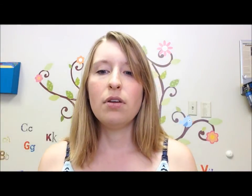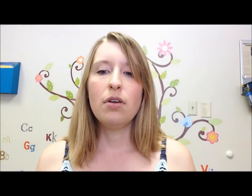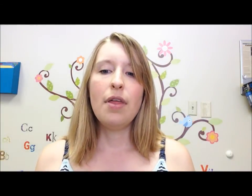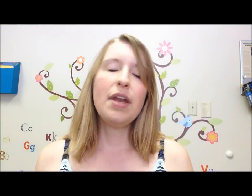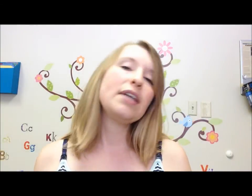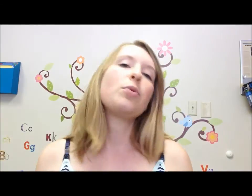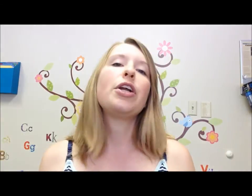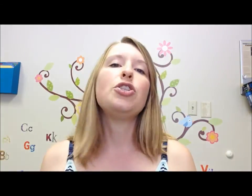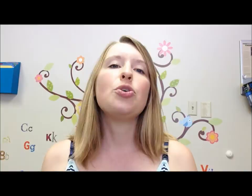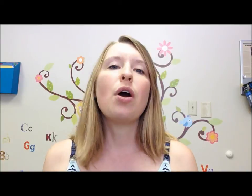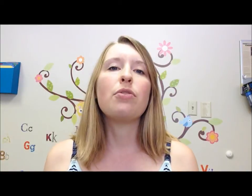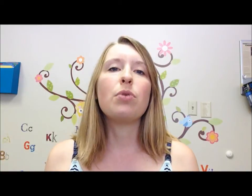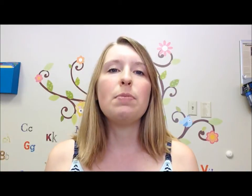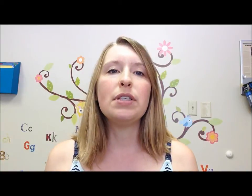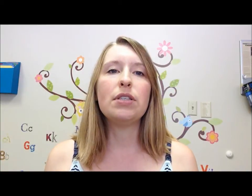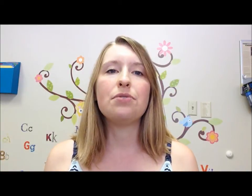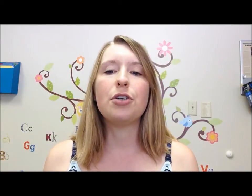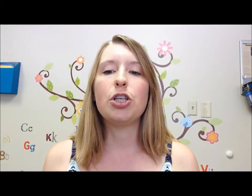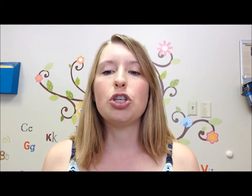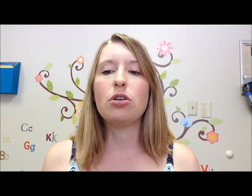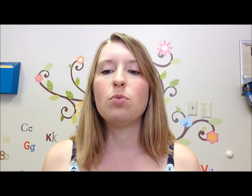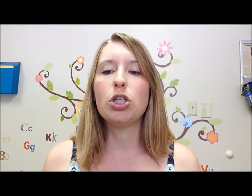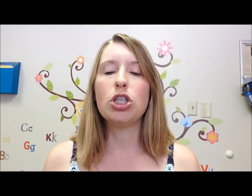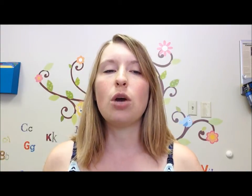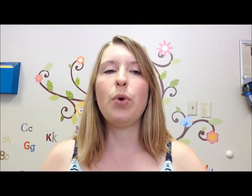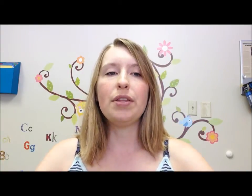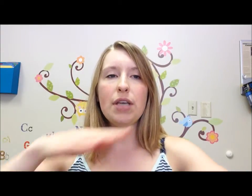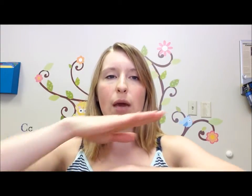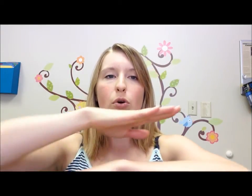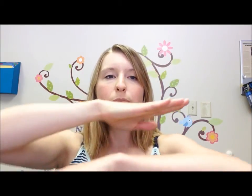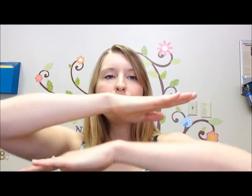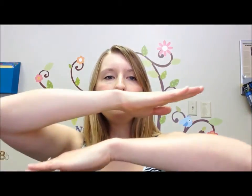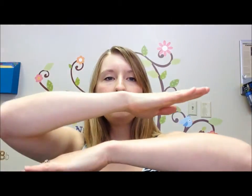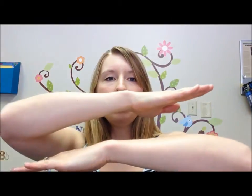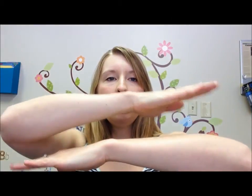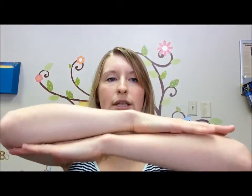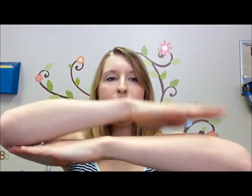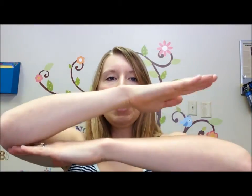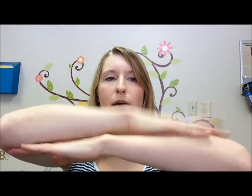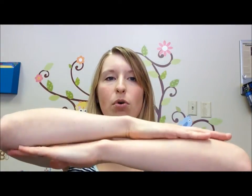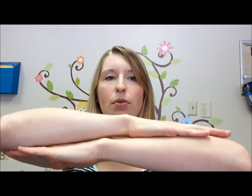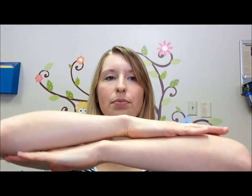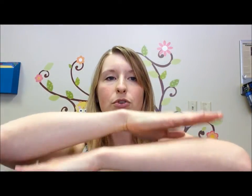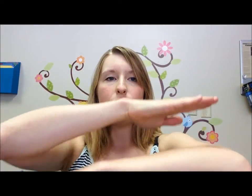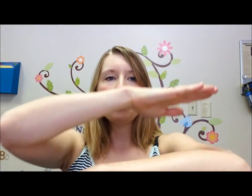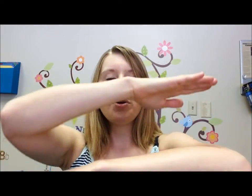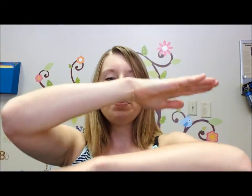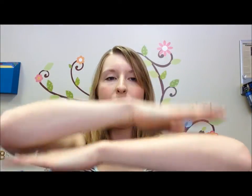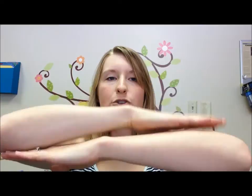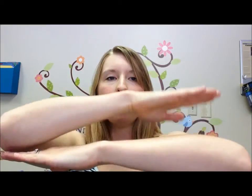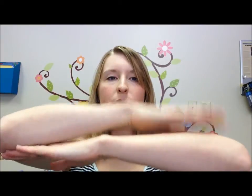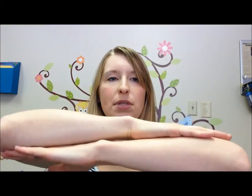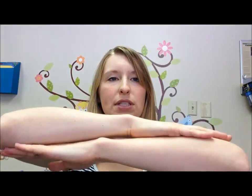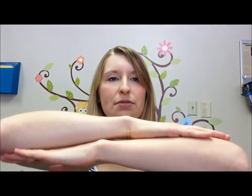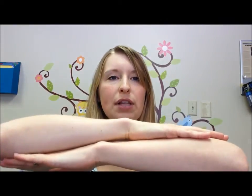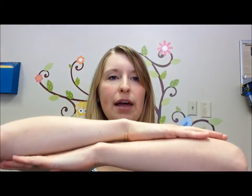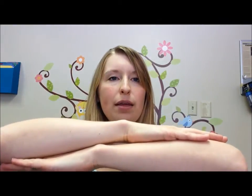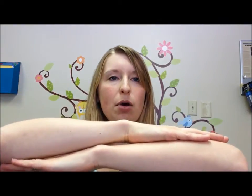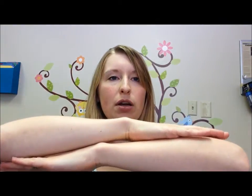The next we're going to do are 3 pieces of furniture. We'll start with table. Table. You're just going to pat your arms as if laying them on a